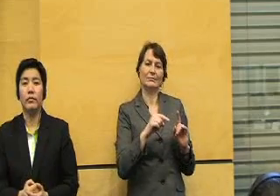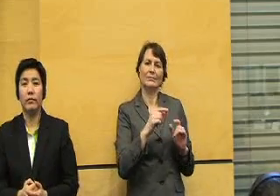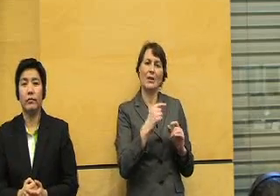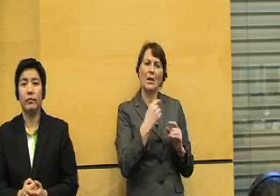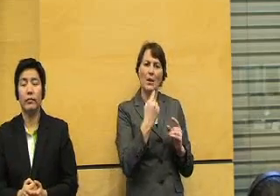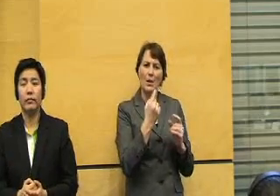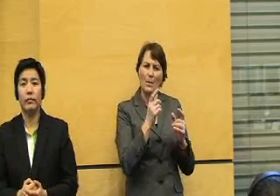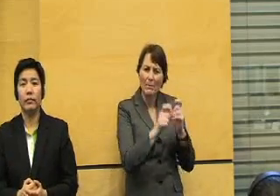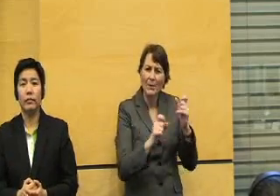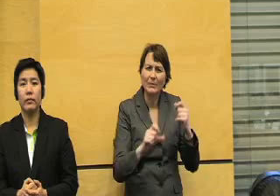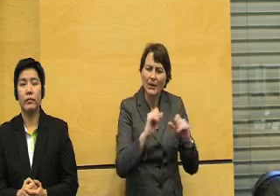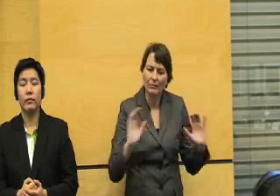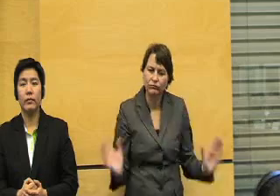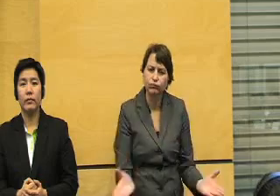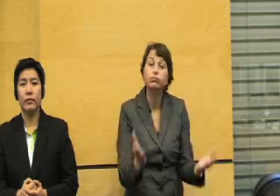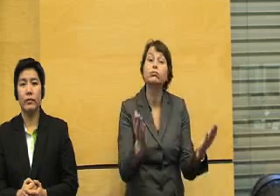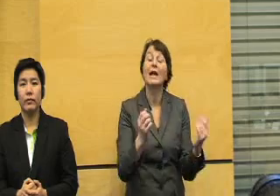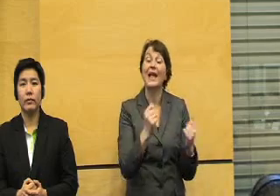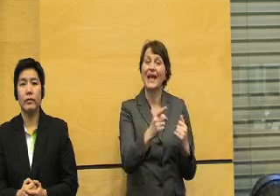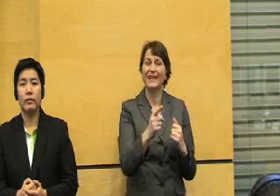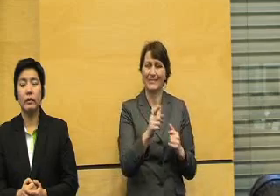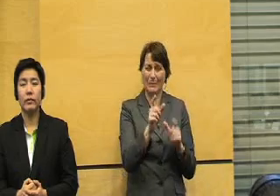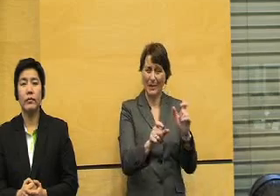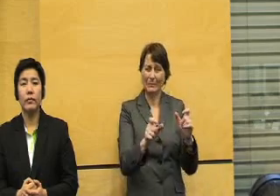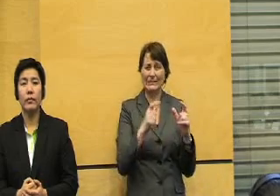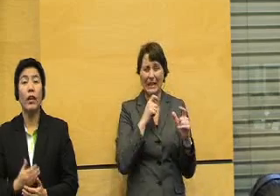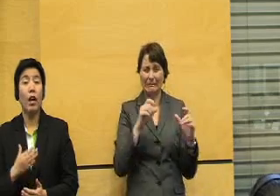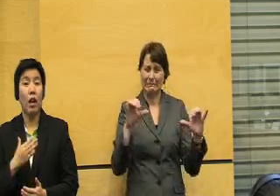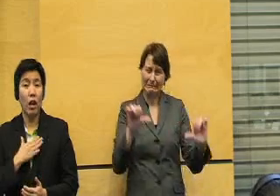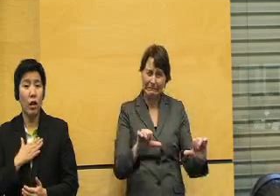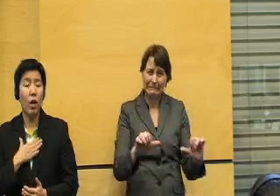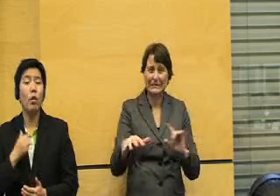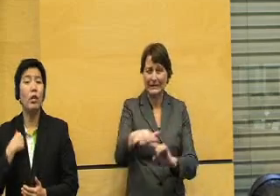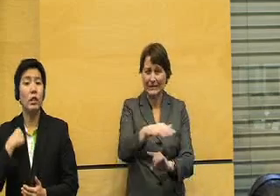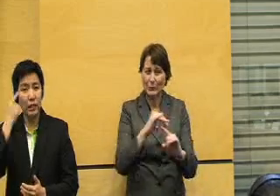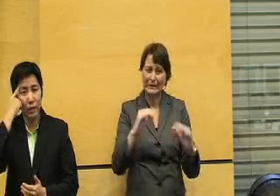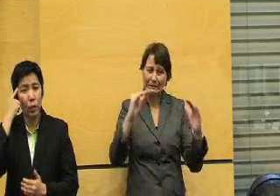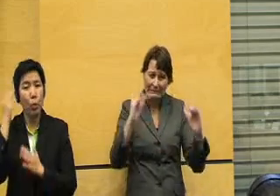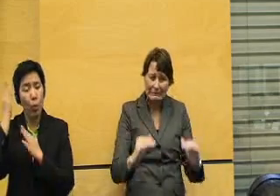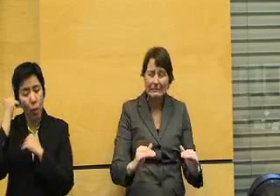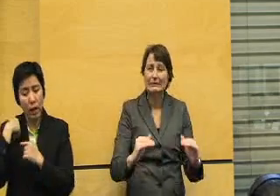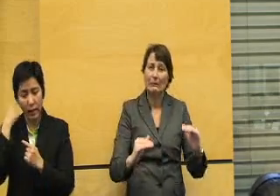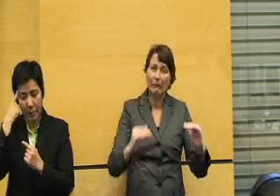and empowering the vulnerable and disadvantaged groups.